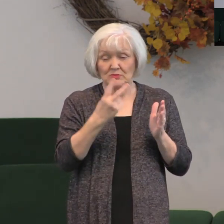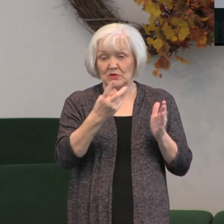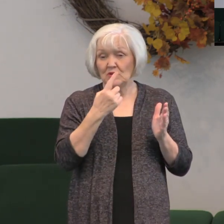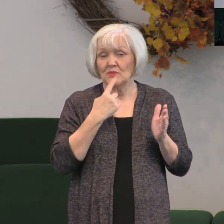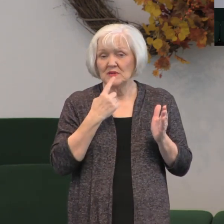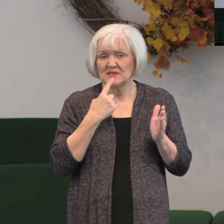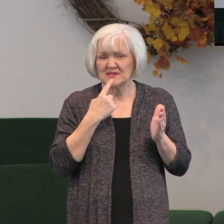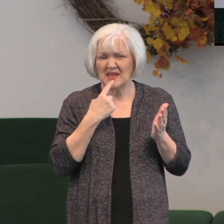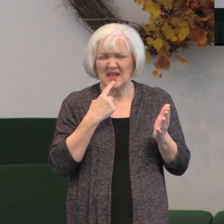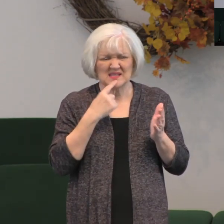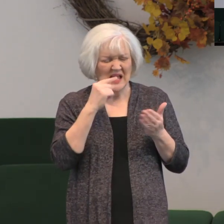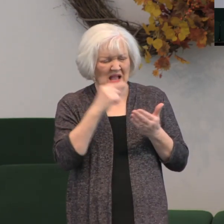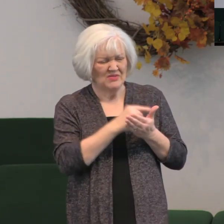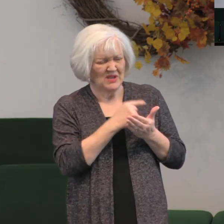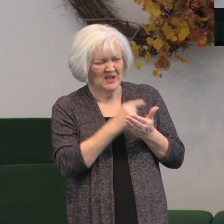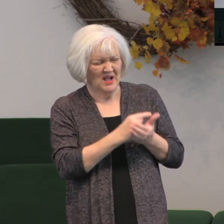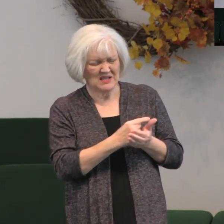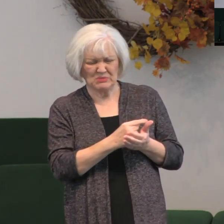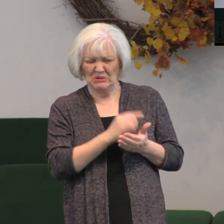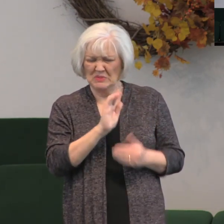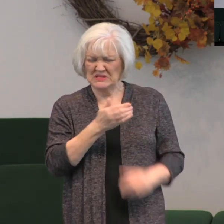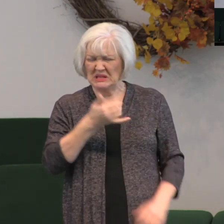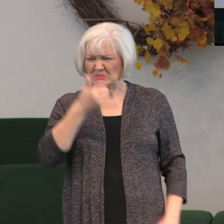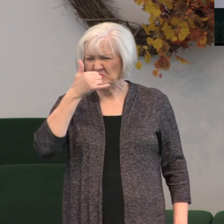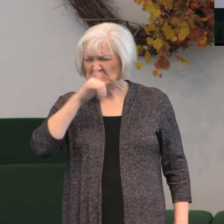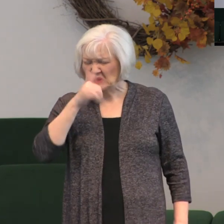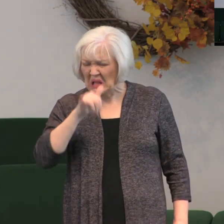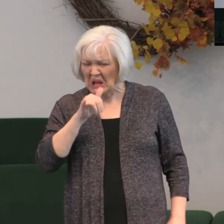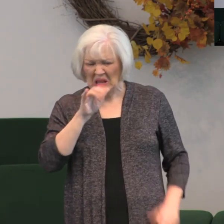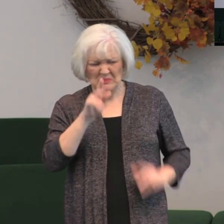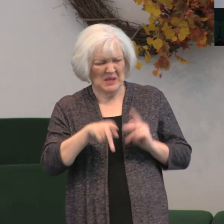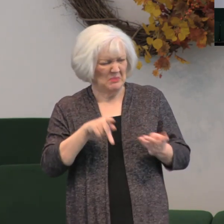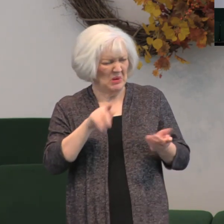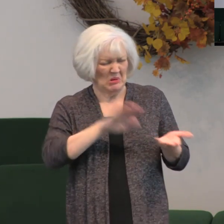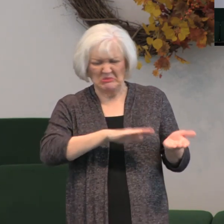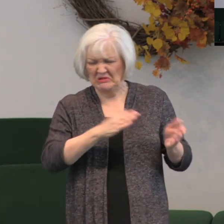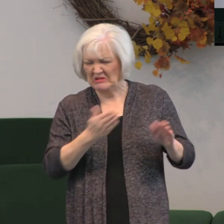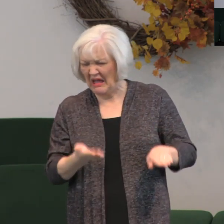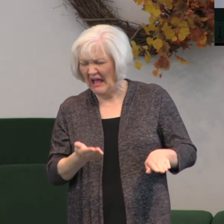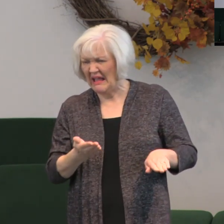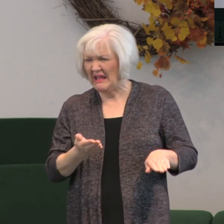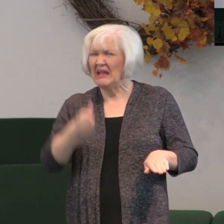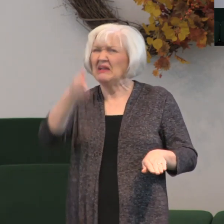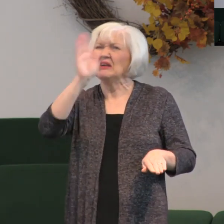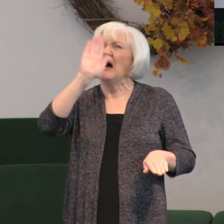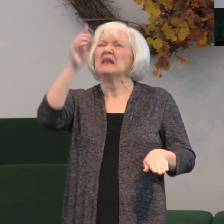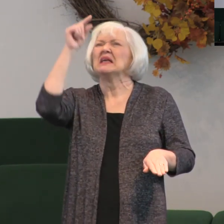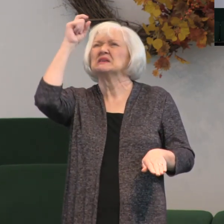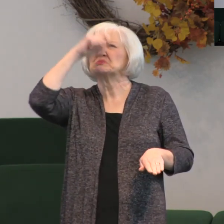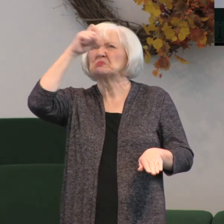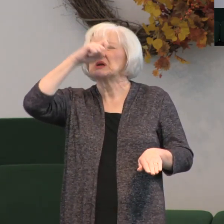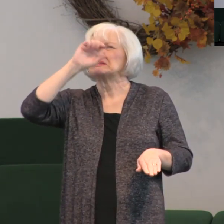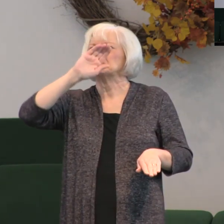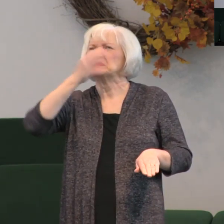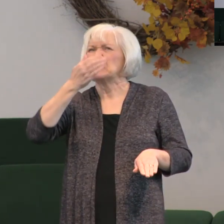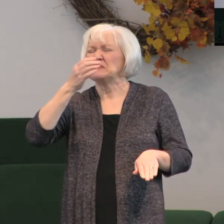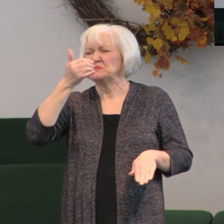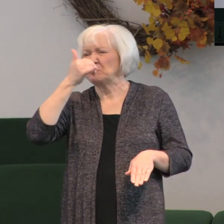that the gospel seems foolish to people who are perishing the wisdom of God seems like foolishness